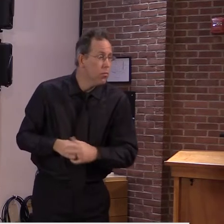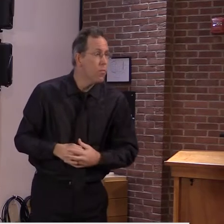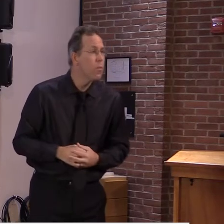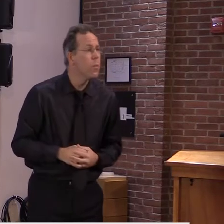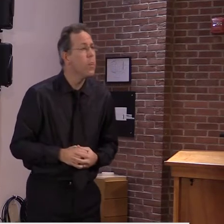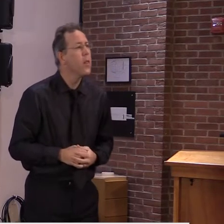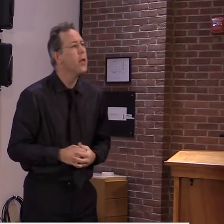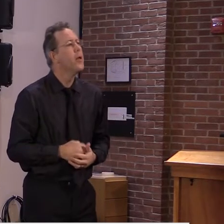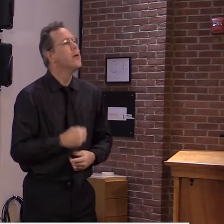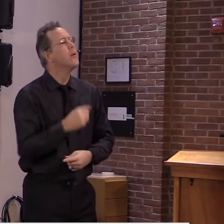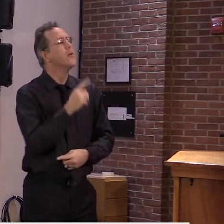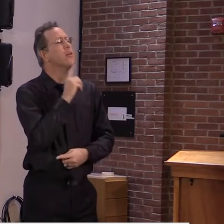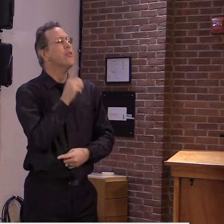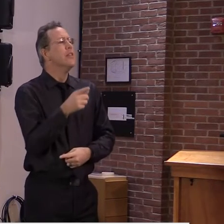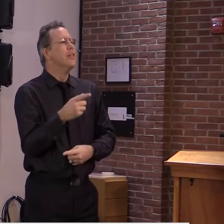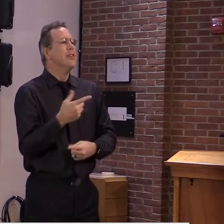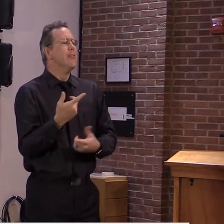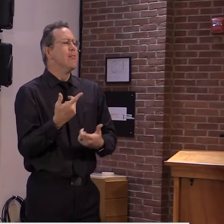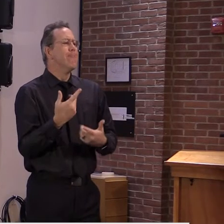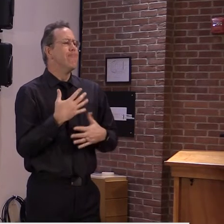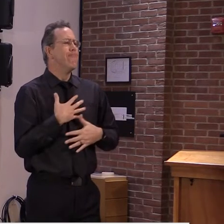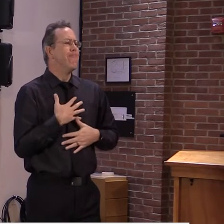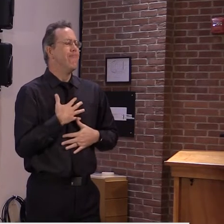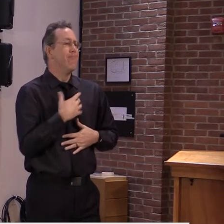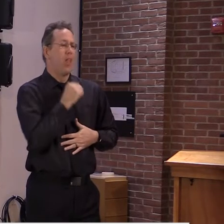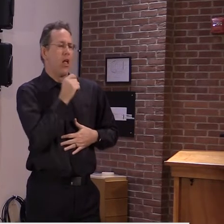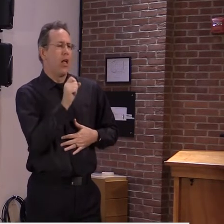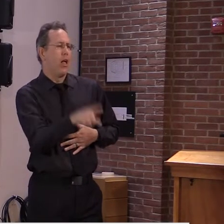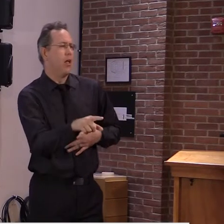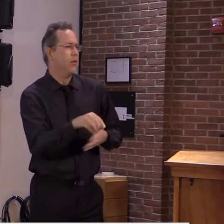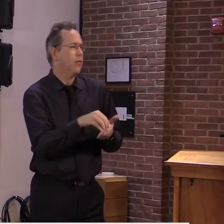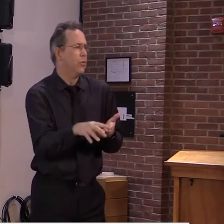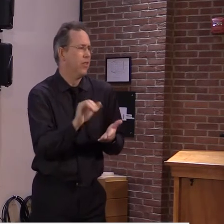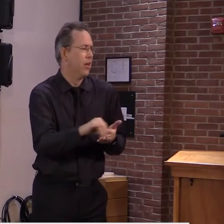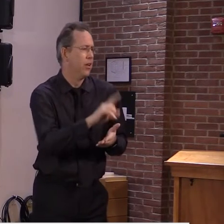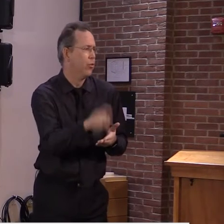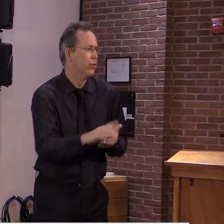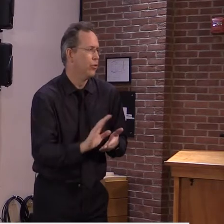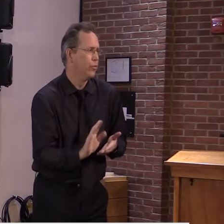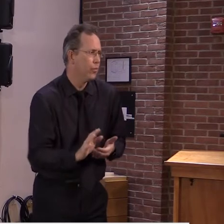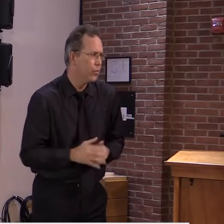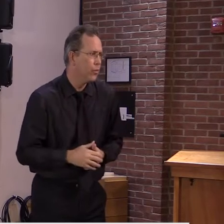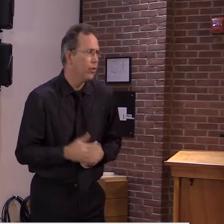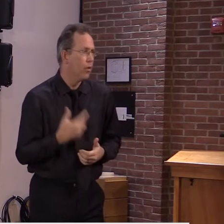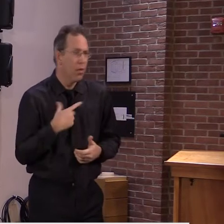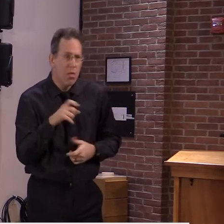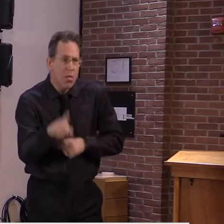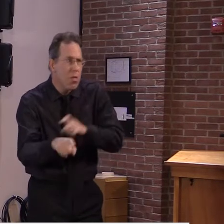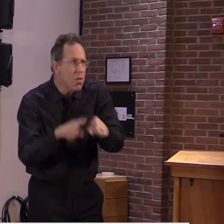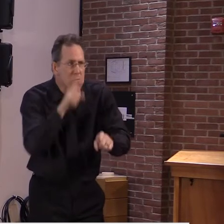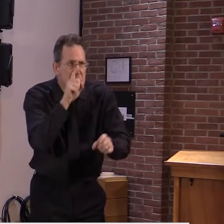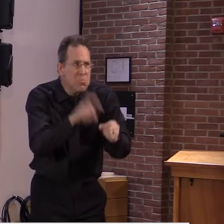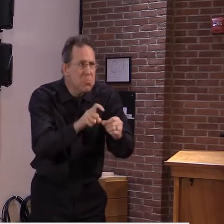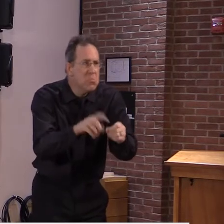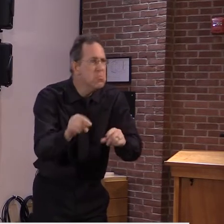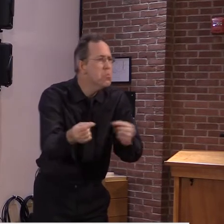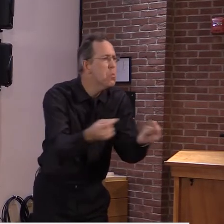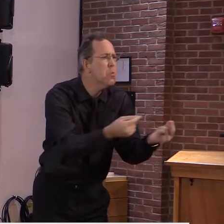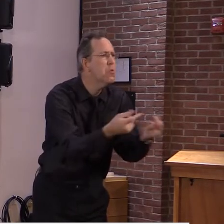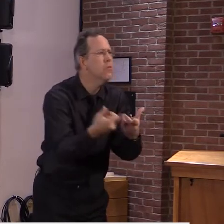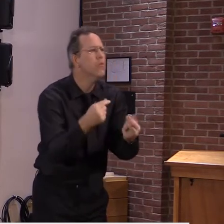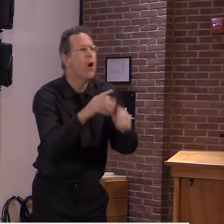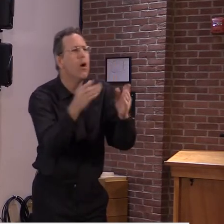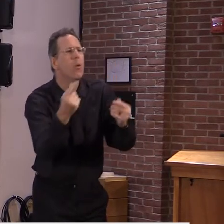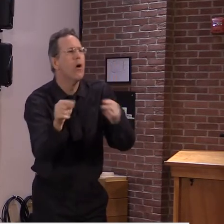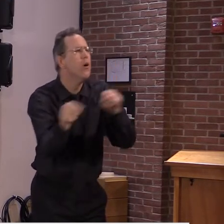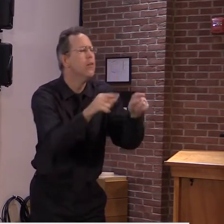imparted previously. Really where we're headed, particularly as the case counts have leveled off, as Dr. Lee said,